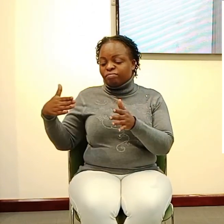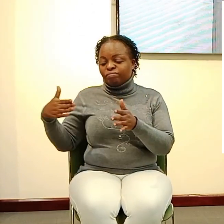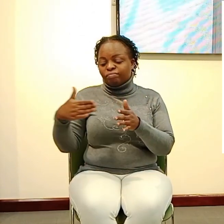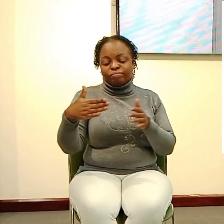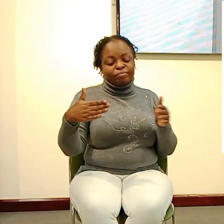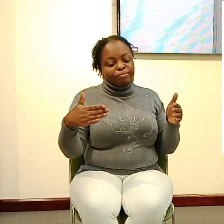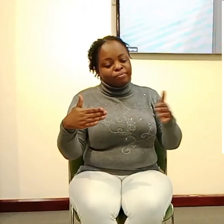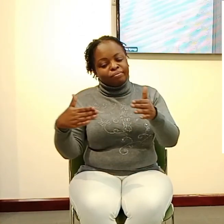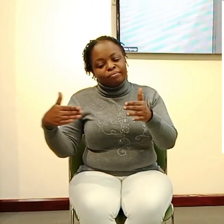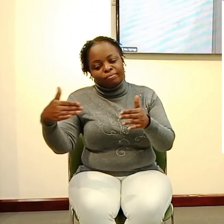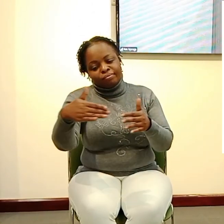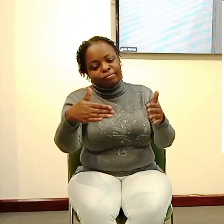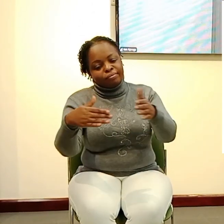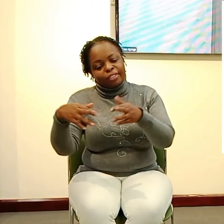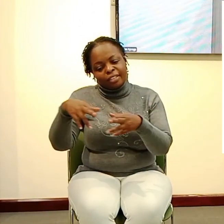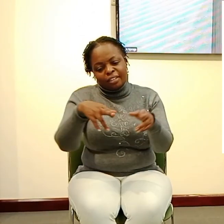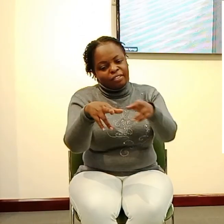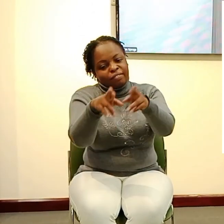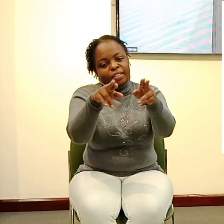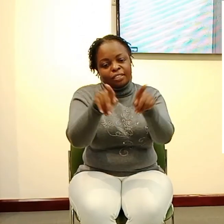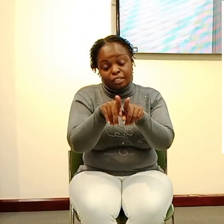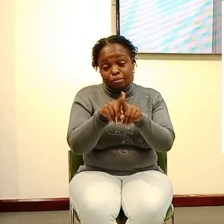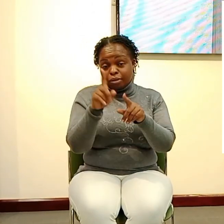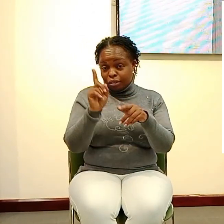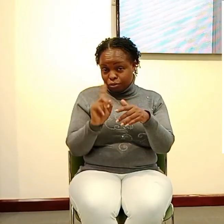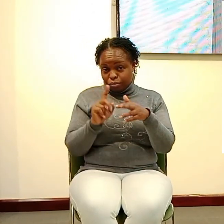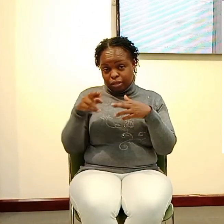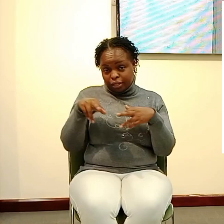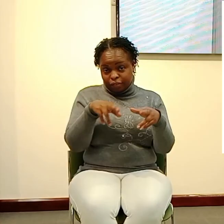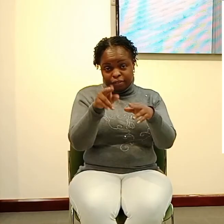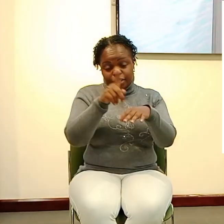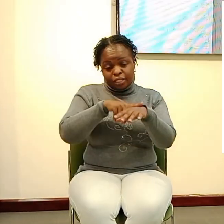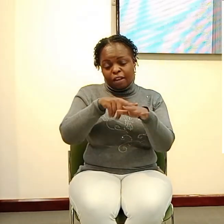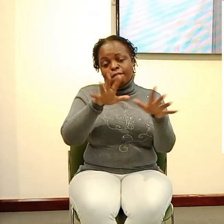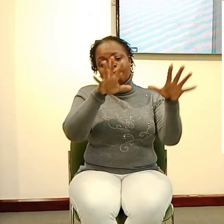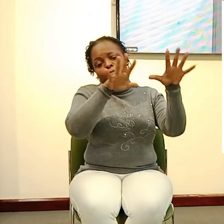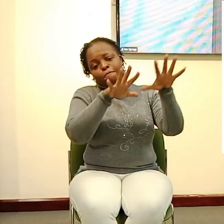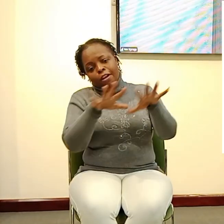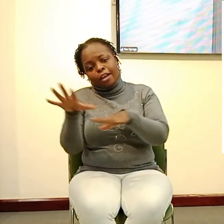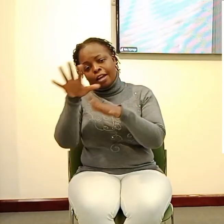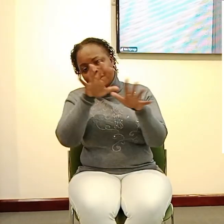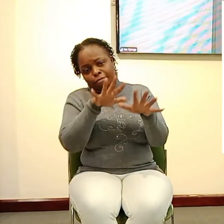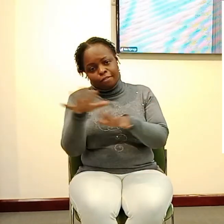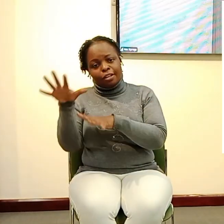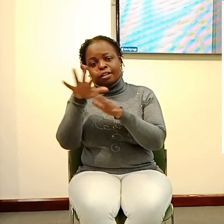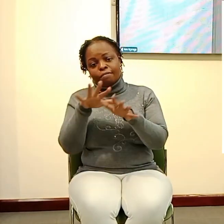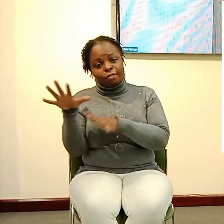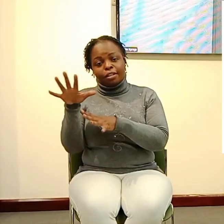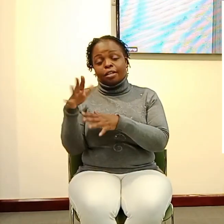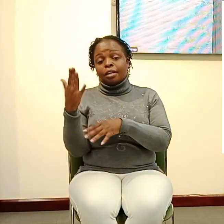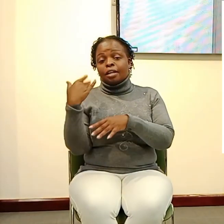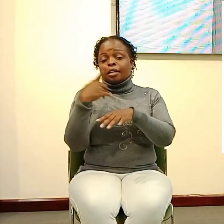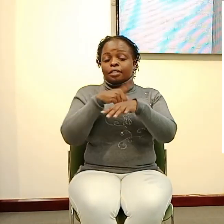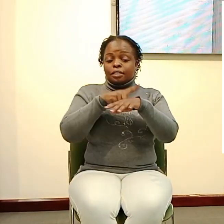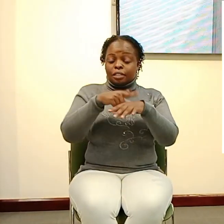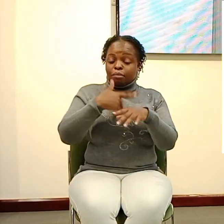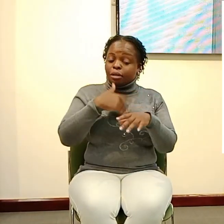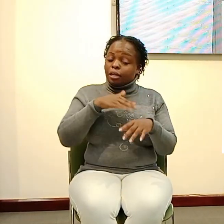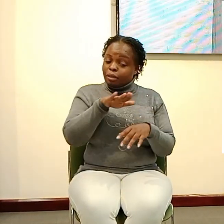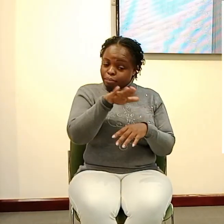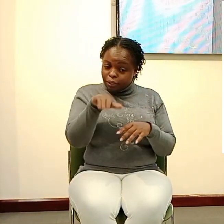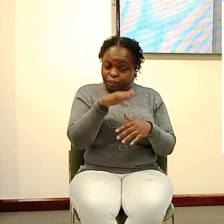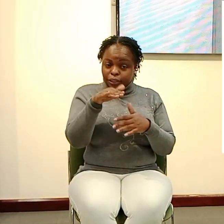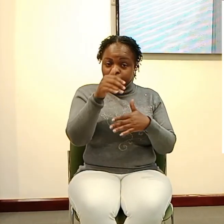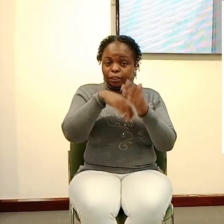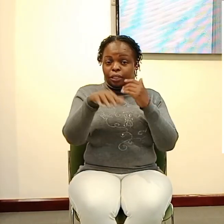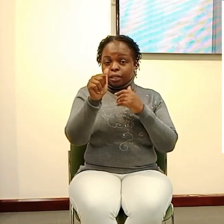like the Nairobi River, I think when the flooding came the last time, remember, there were places along the